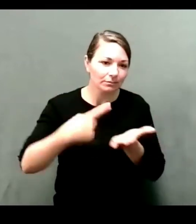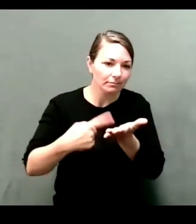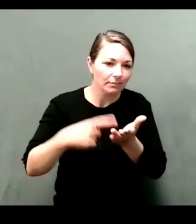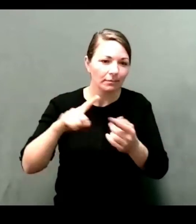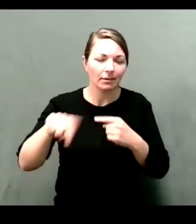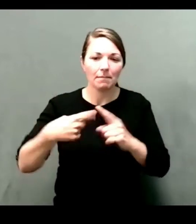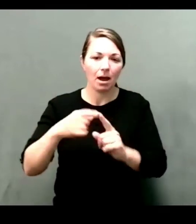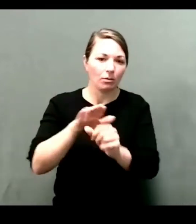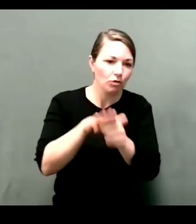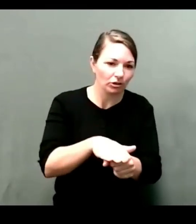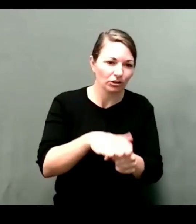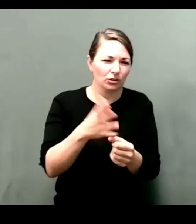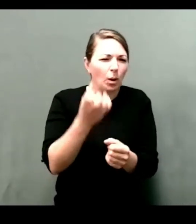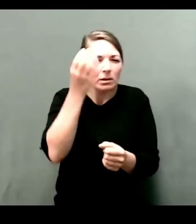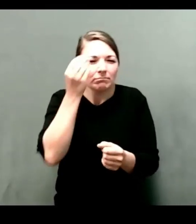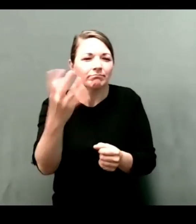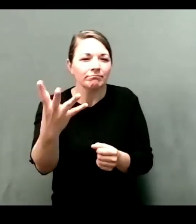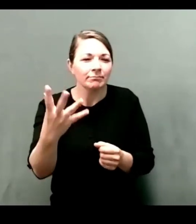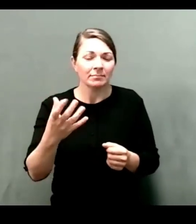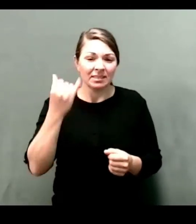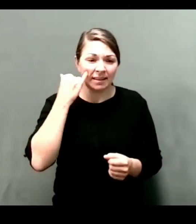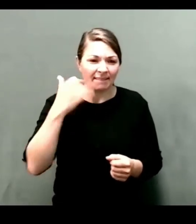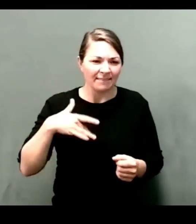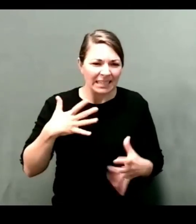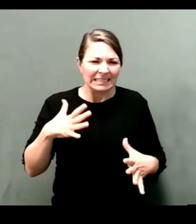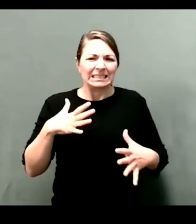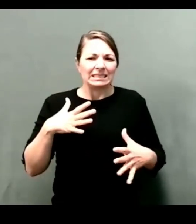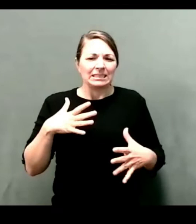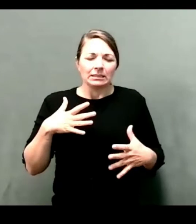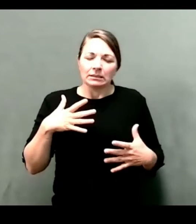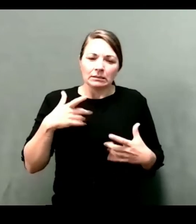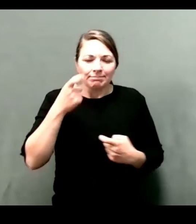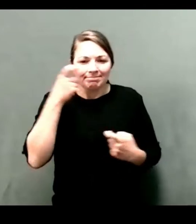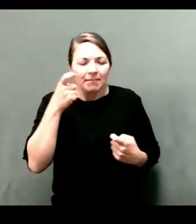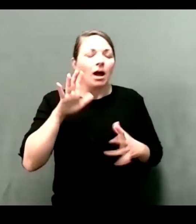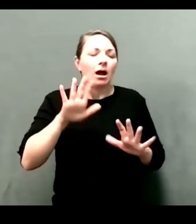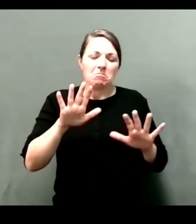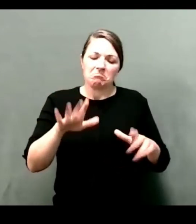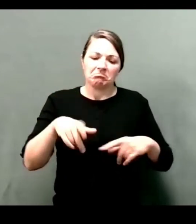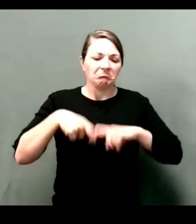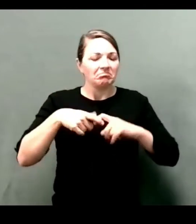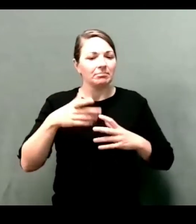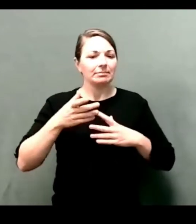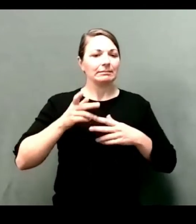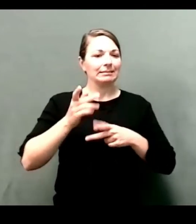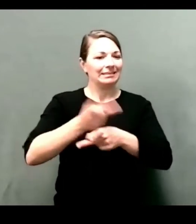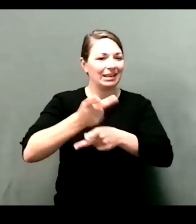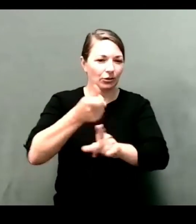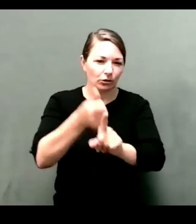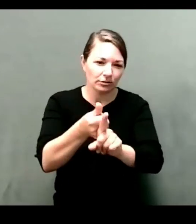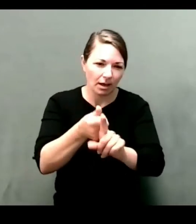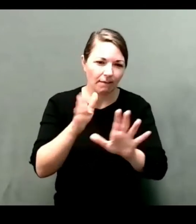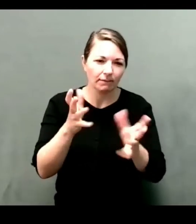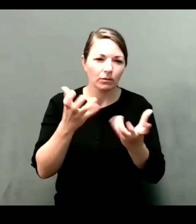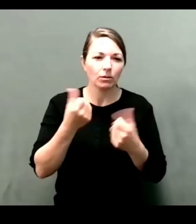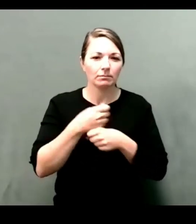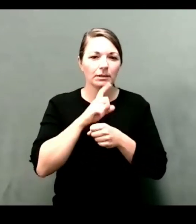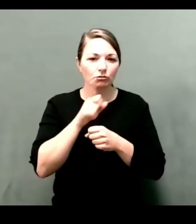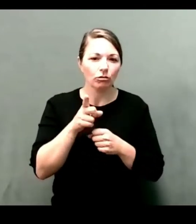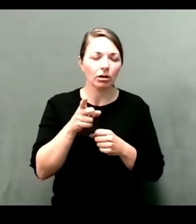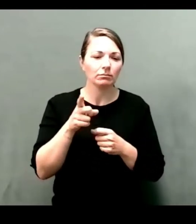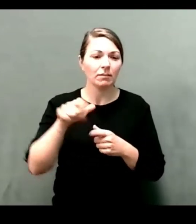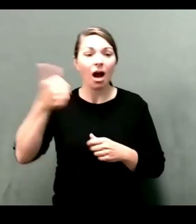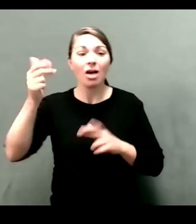that caveat for folks just to take care of yourself as you're going through this resource and to note that that is extended here as well so that we can share that information